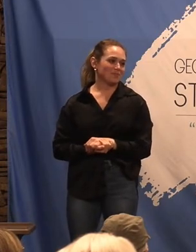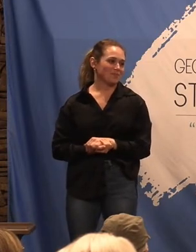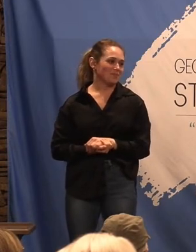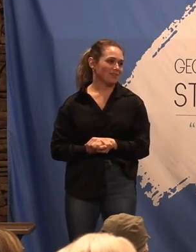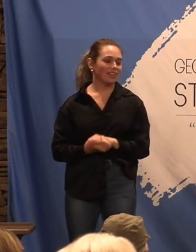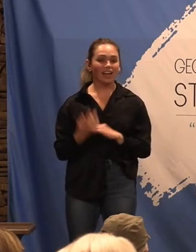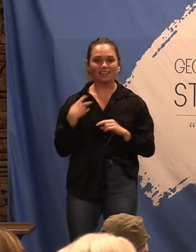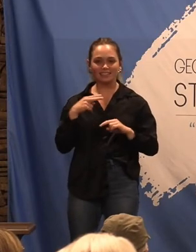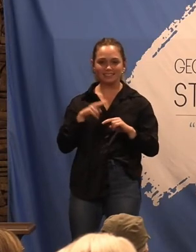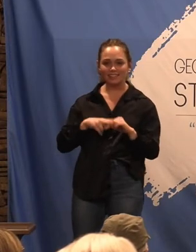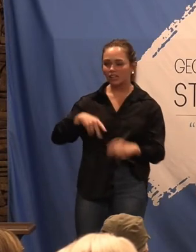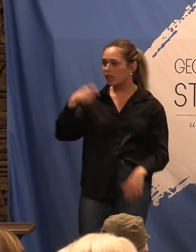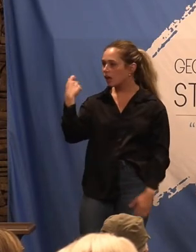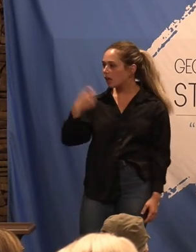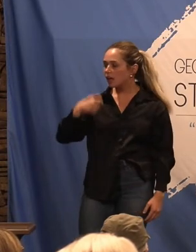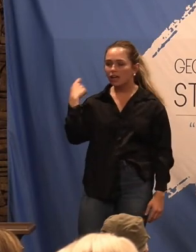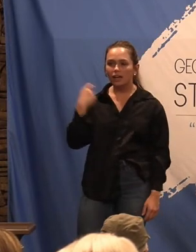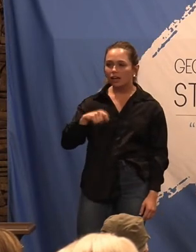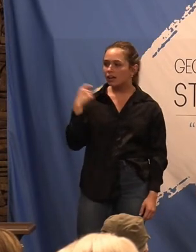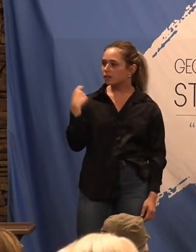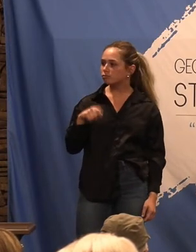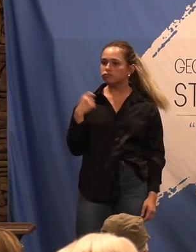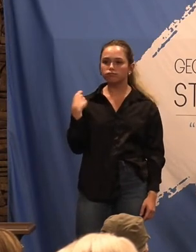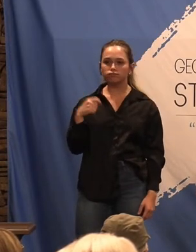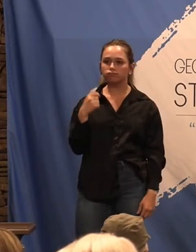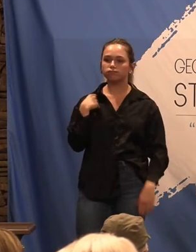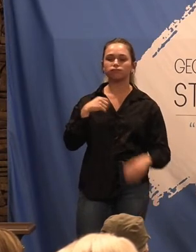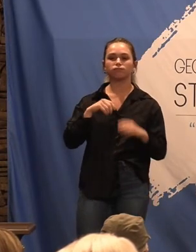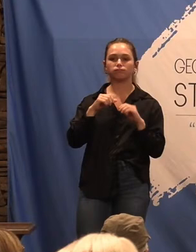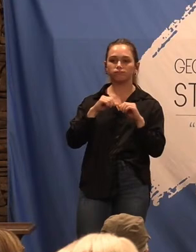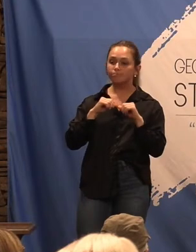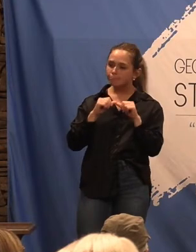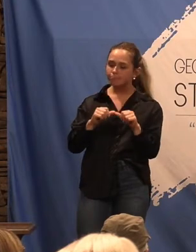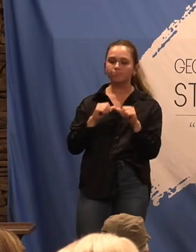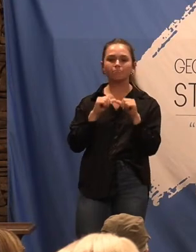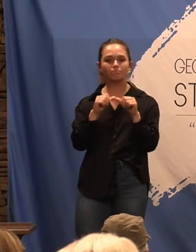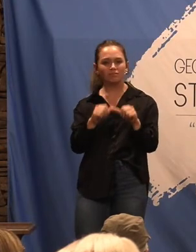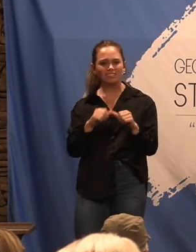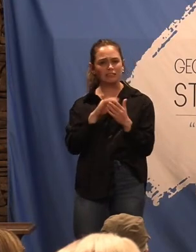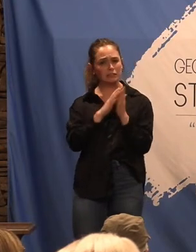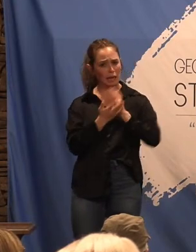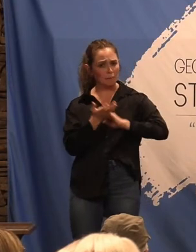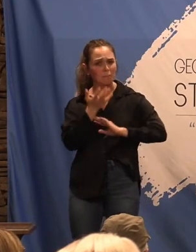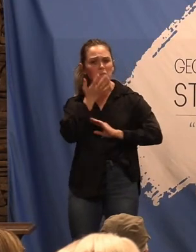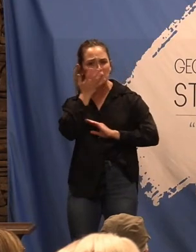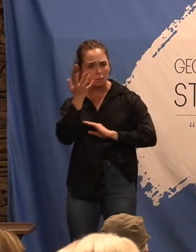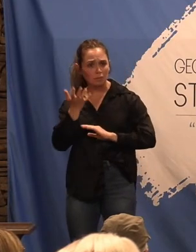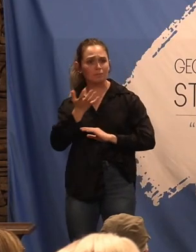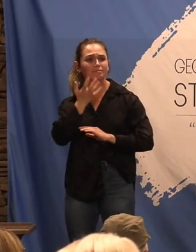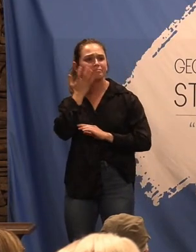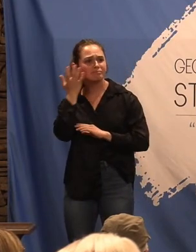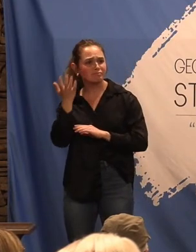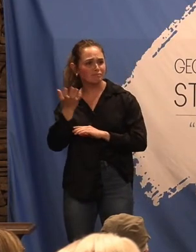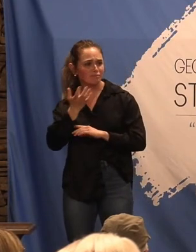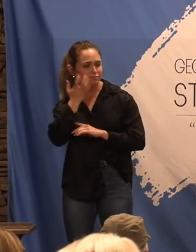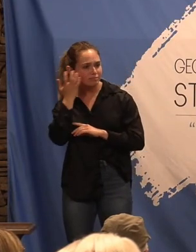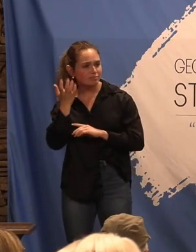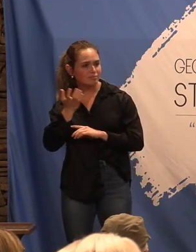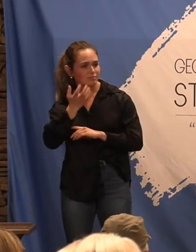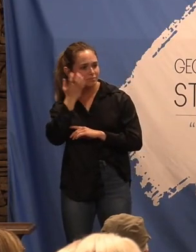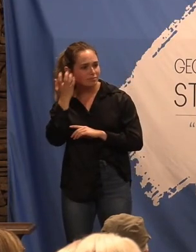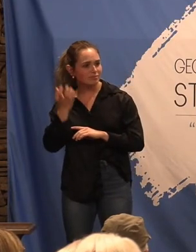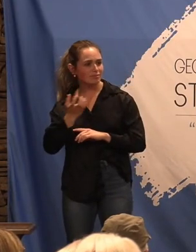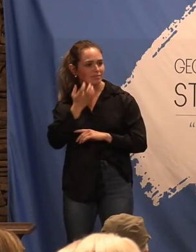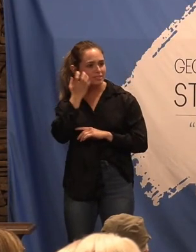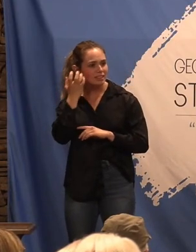He's sitting there running that fan, and the preacher got to going pretty good. And it got a little warmer in there and a little warmer in Stover.